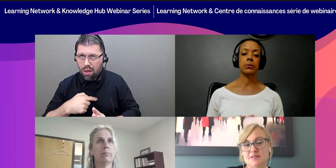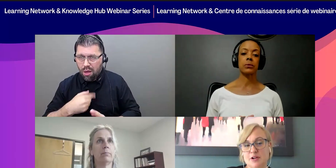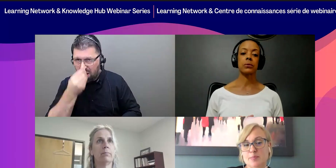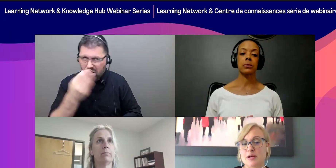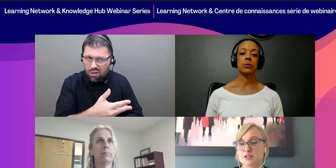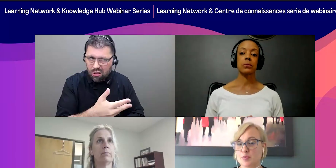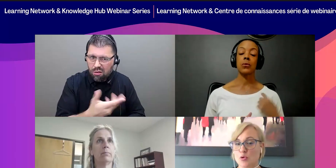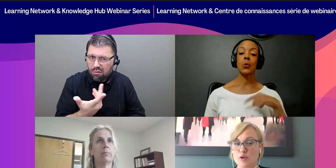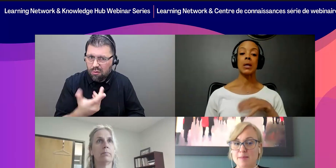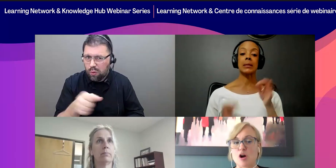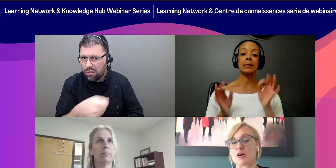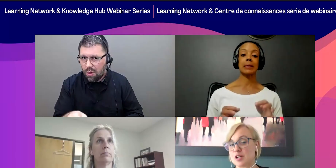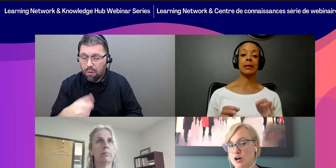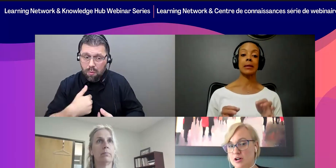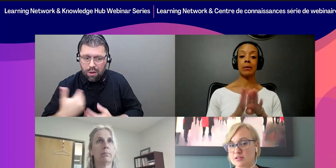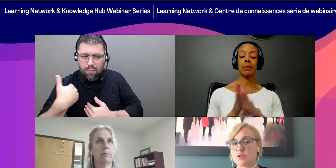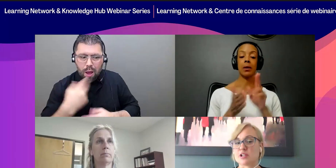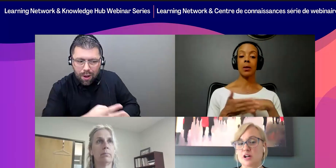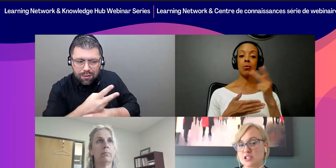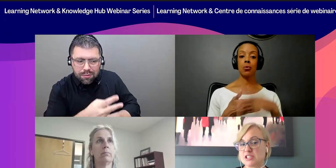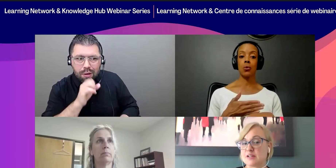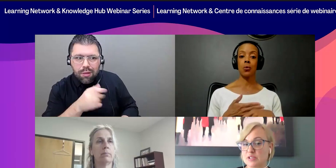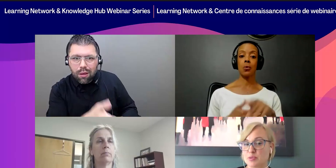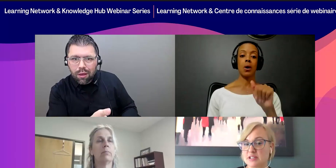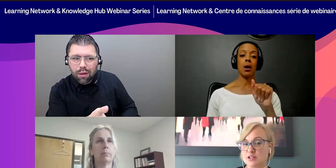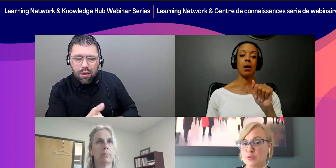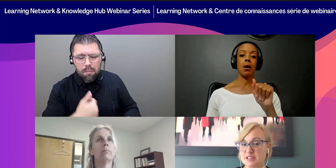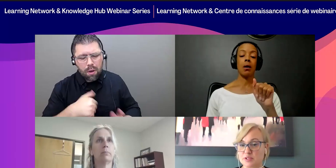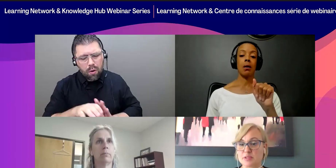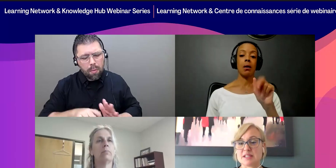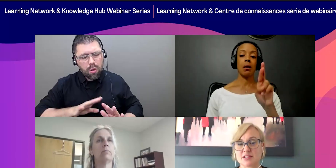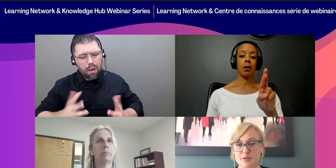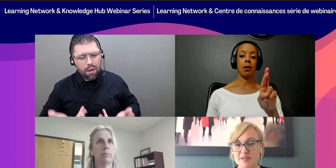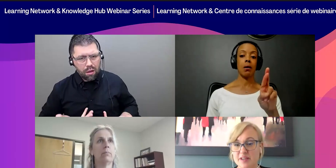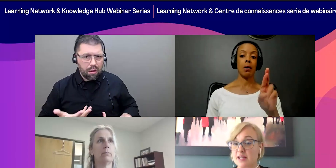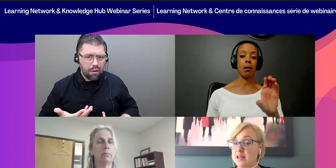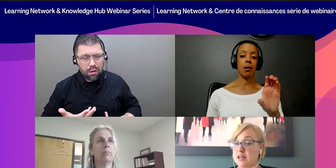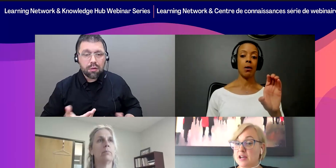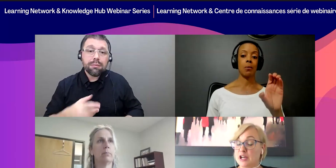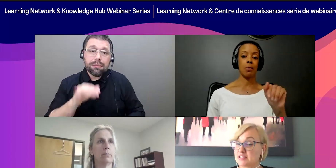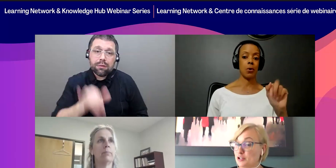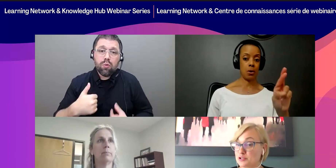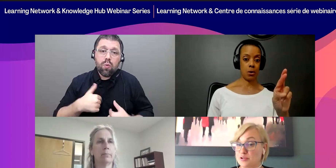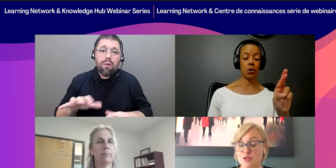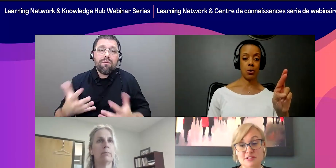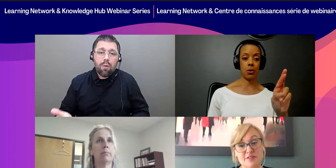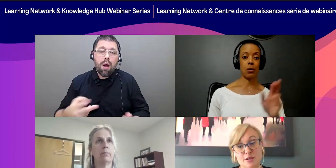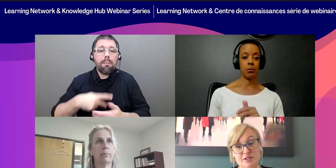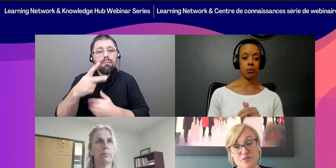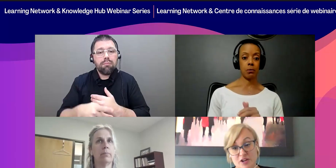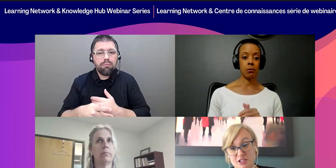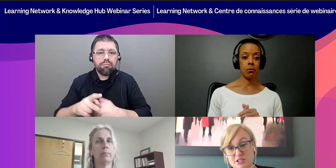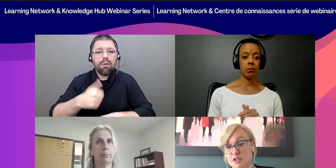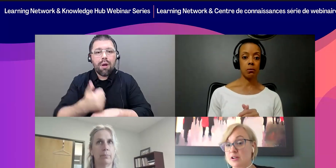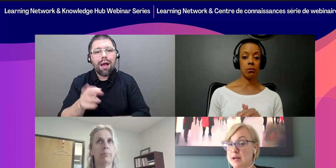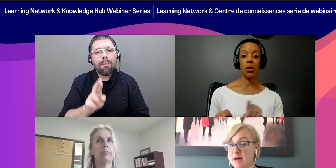to develop the program ARMCAR, so acknowledging and responding to mistreatment in caregiving. It's also, of course,